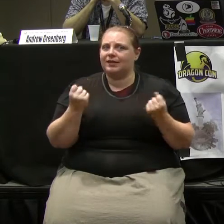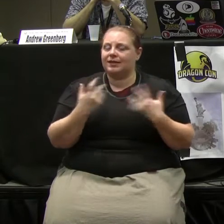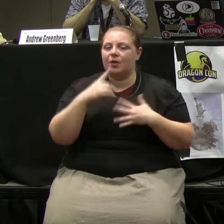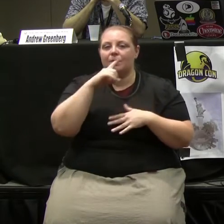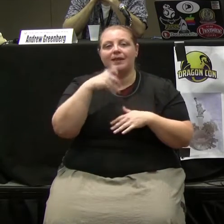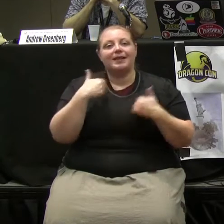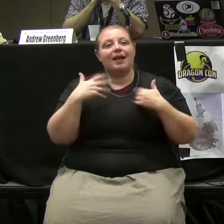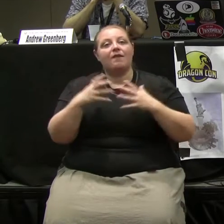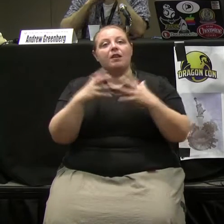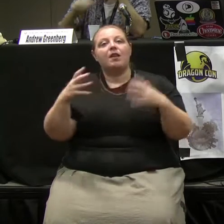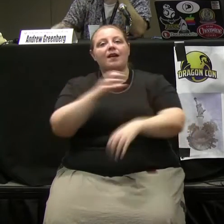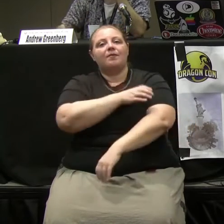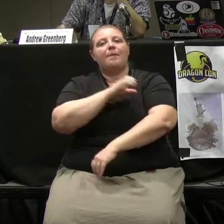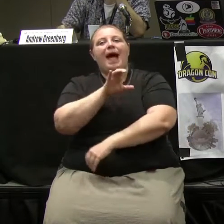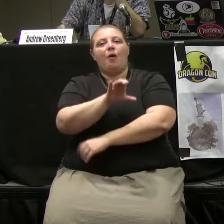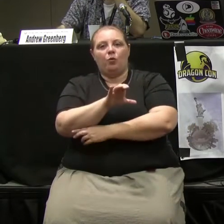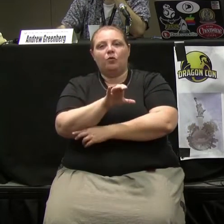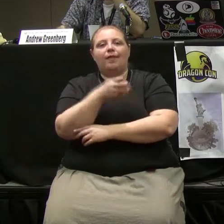power at the Capitol.